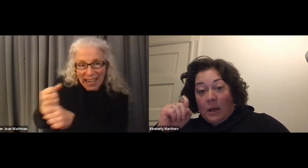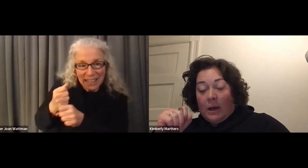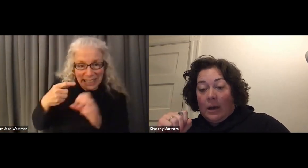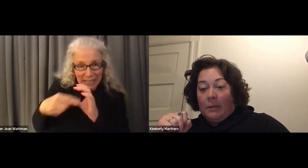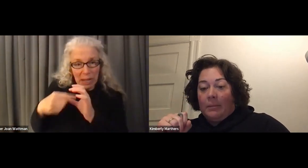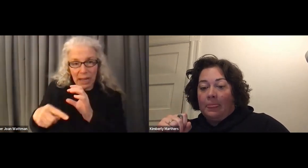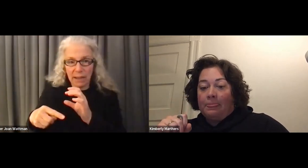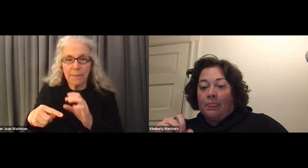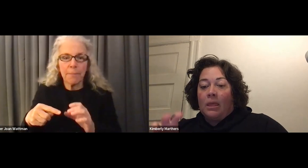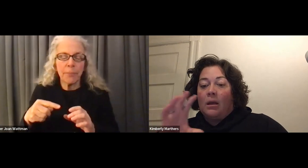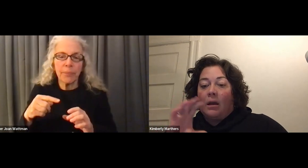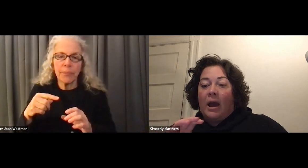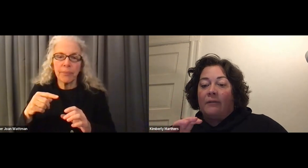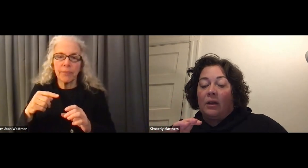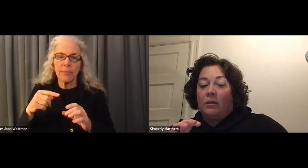regarding